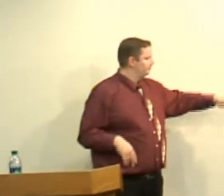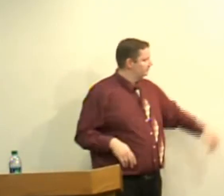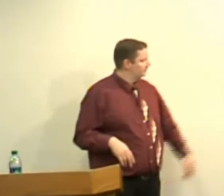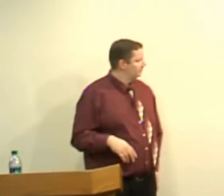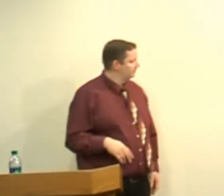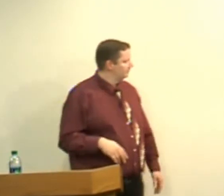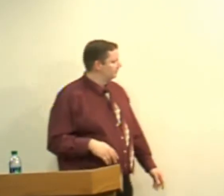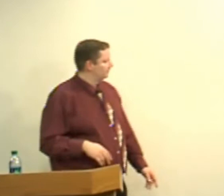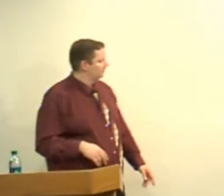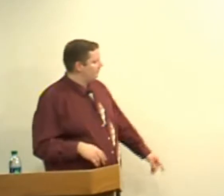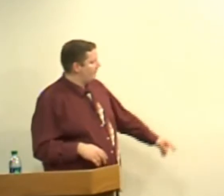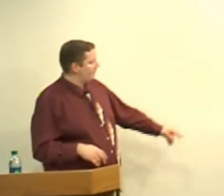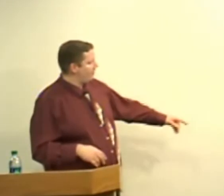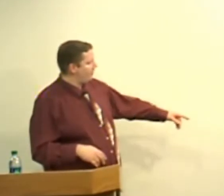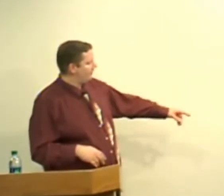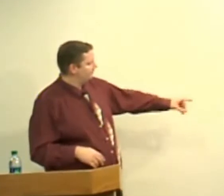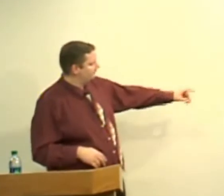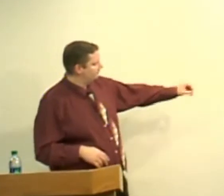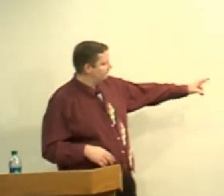us Christians.